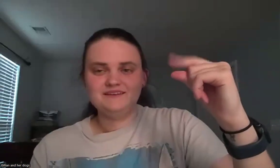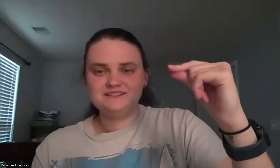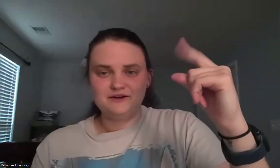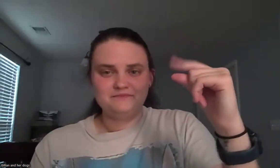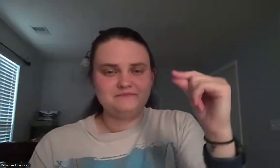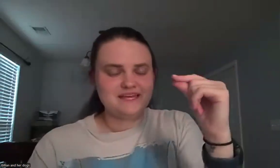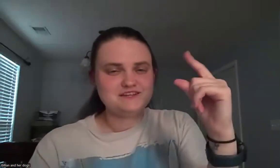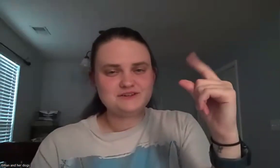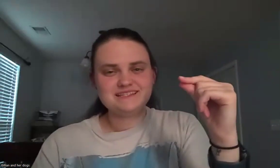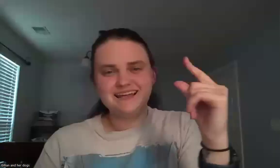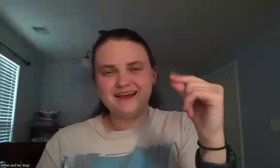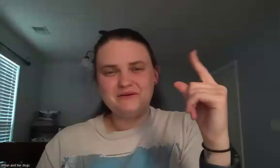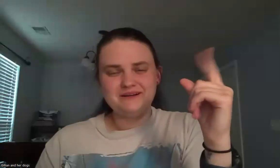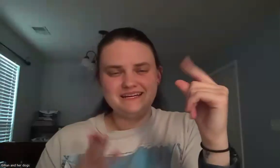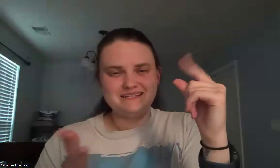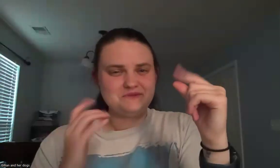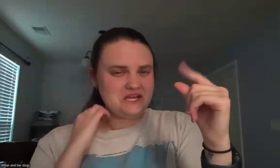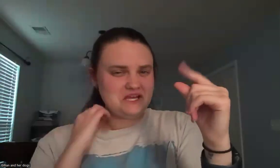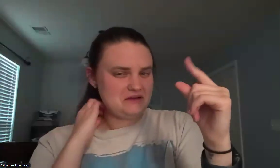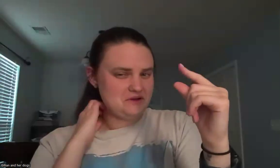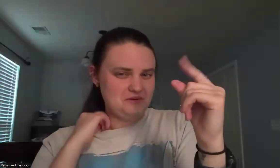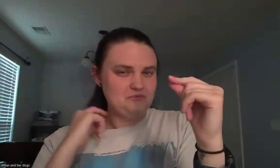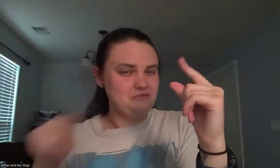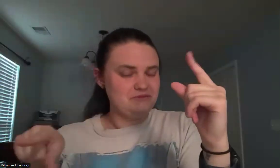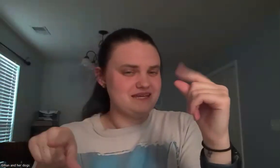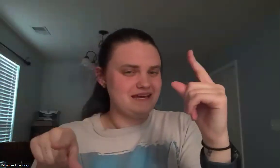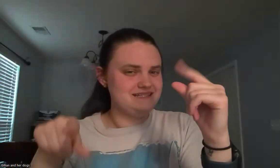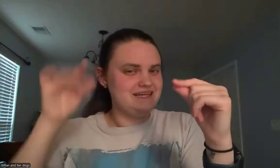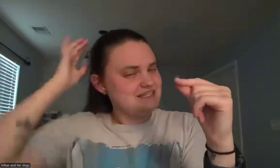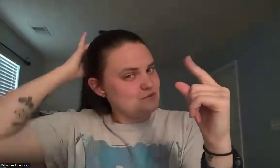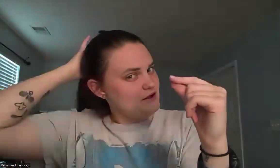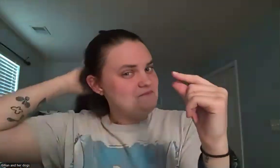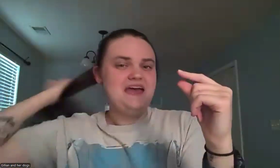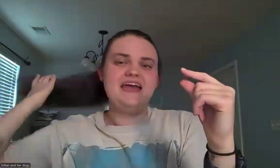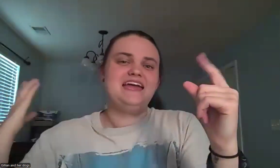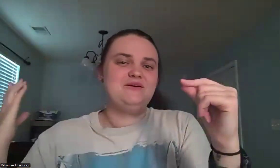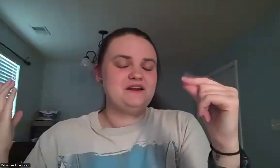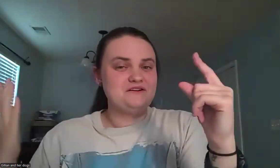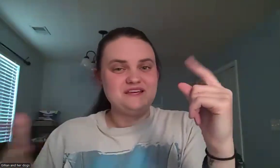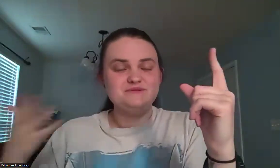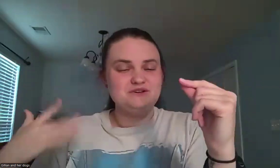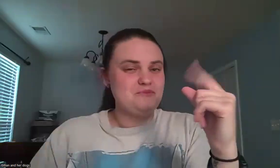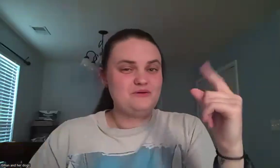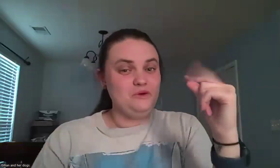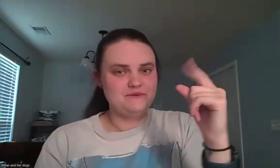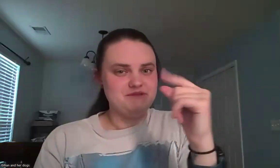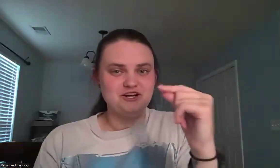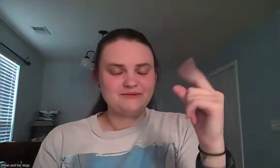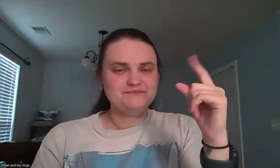So, but that's also because like I worked at a summer camp with Miss Katie's kids as well. And one of our things that we grew up on was Baby Shark.